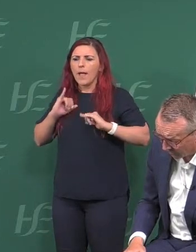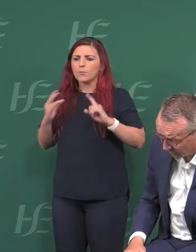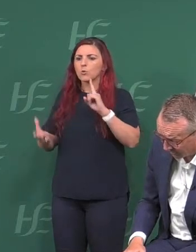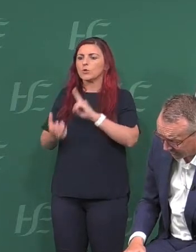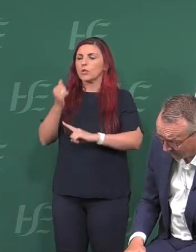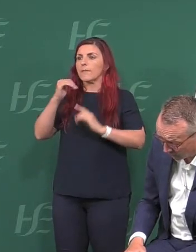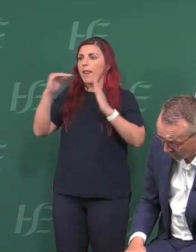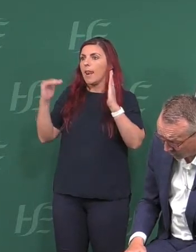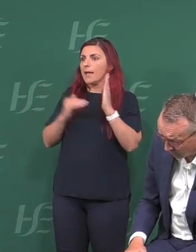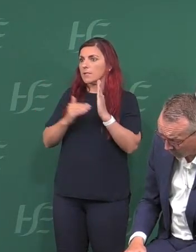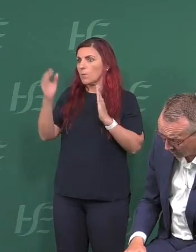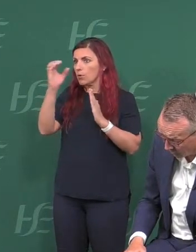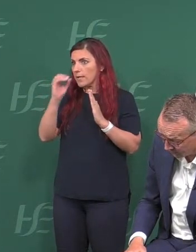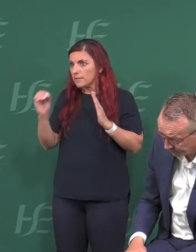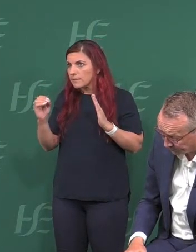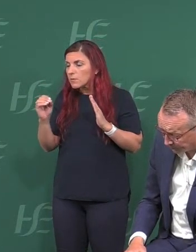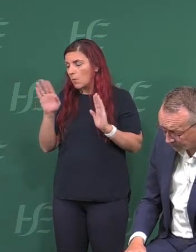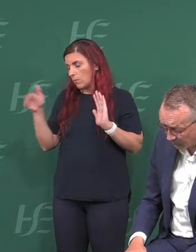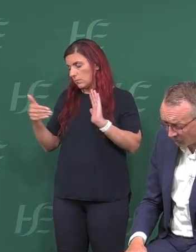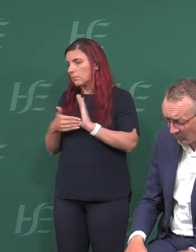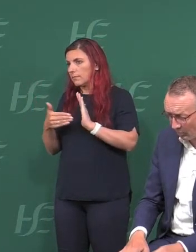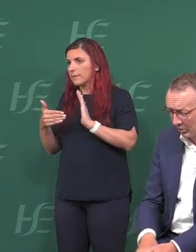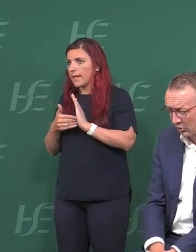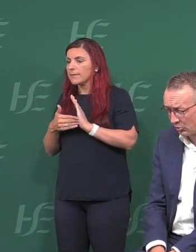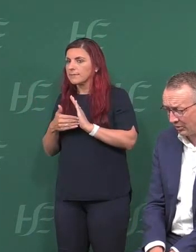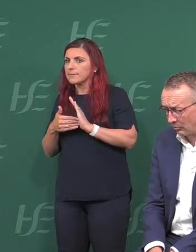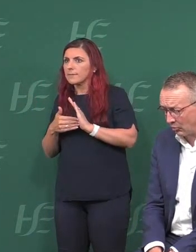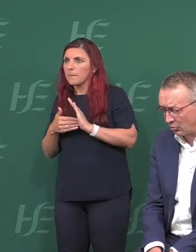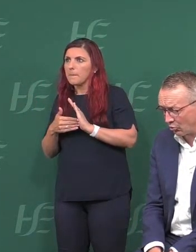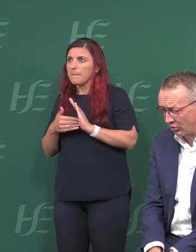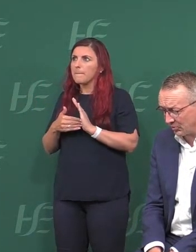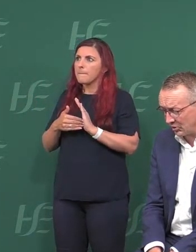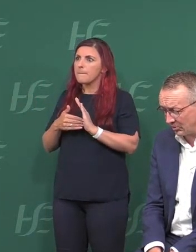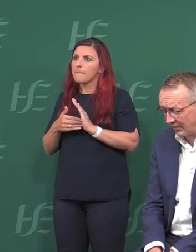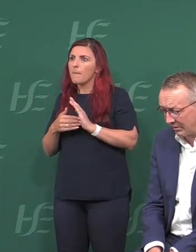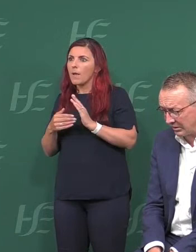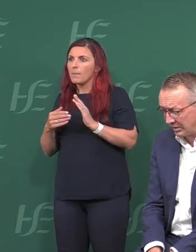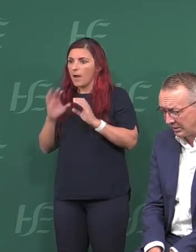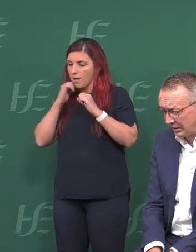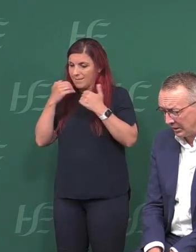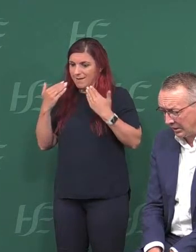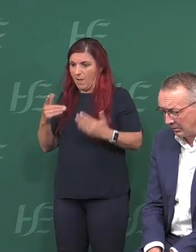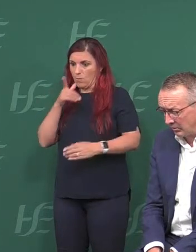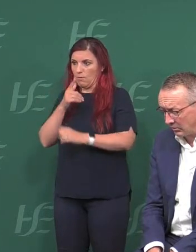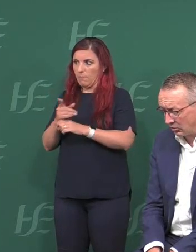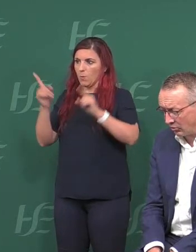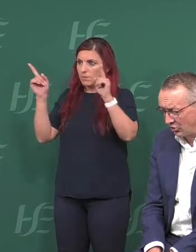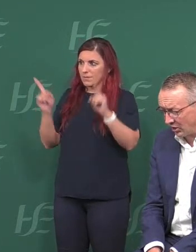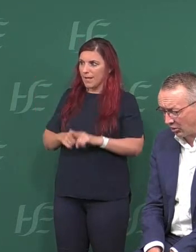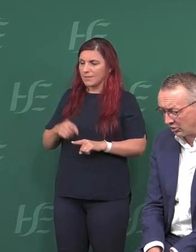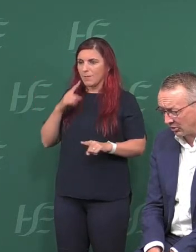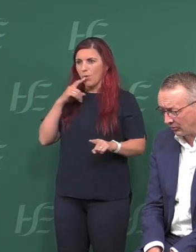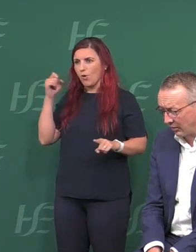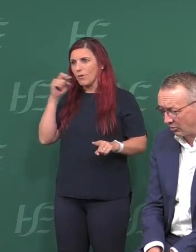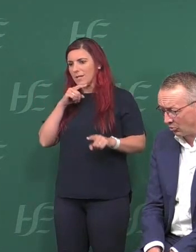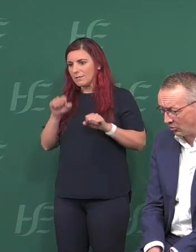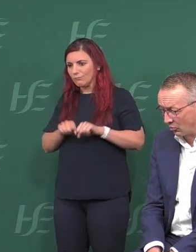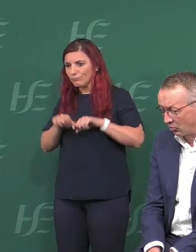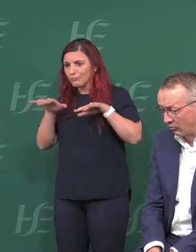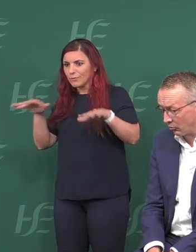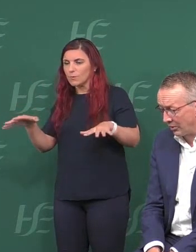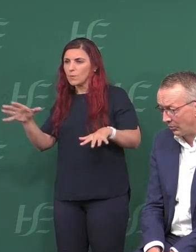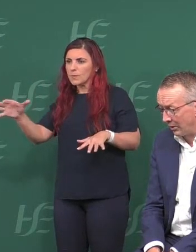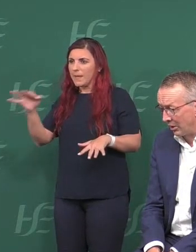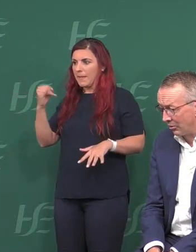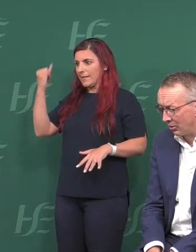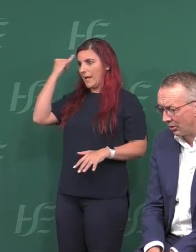estimate was 60 to 70% of the population. But because we're dealing with a much more transmissible variant, to reach that concept of herd immunity, which